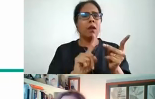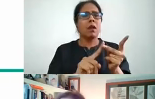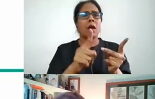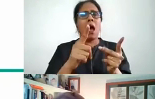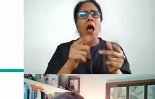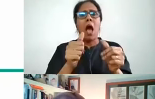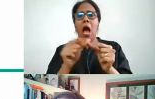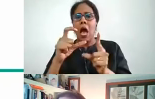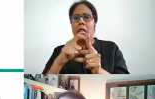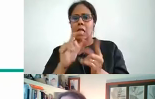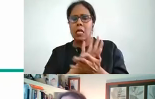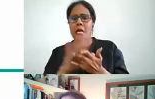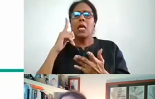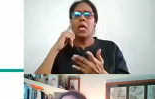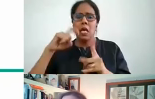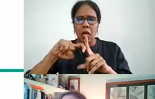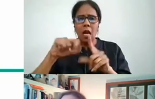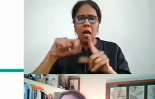on that project.